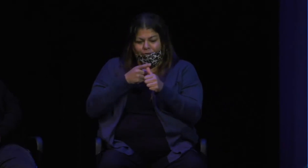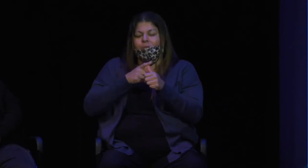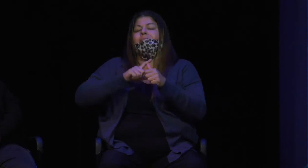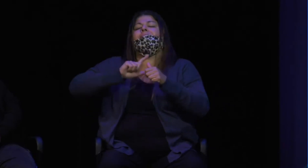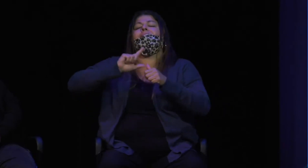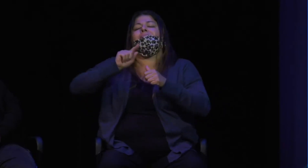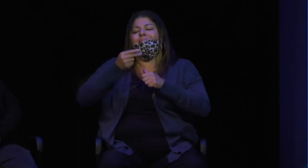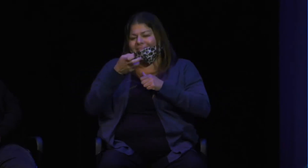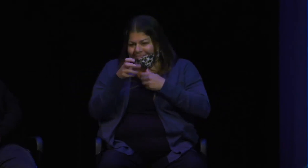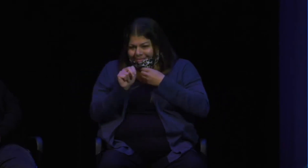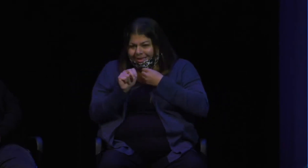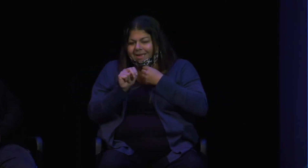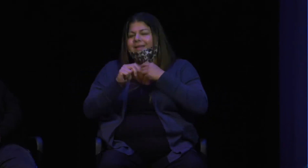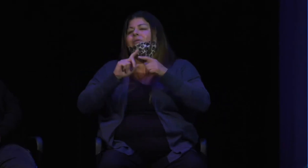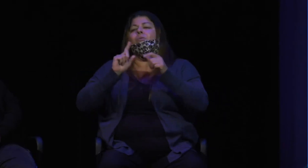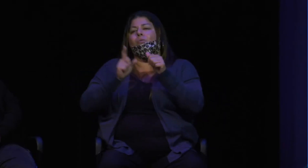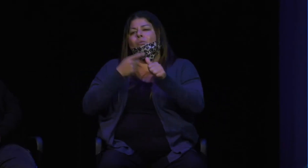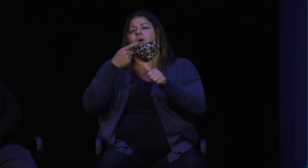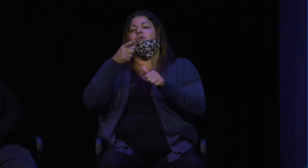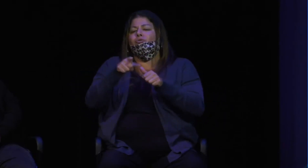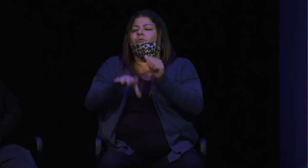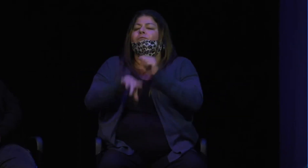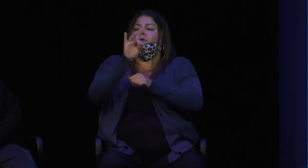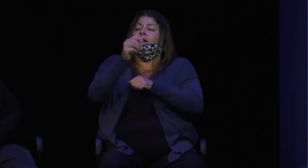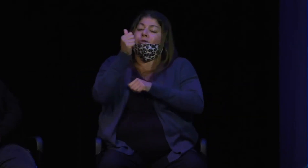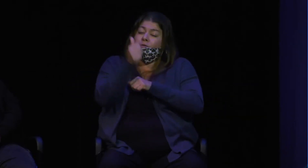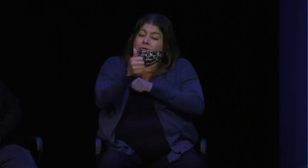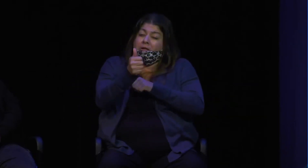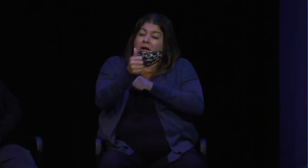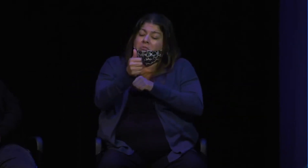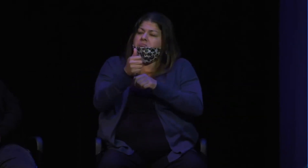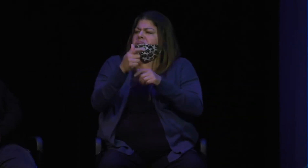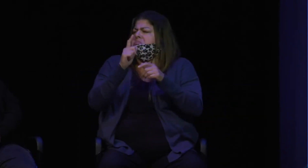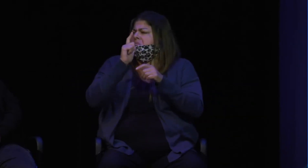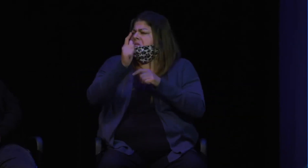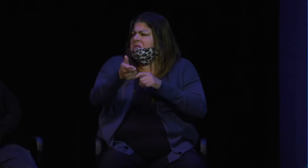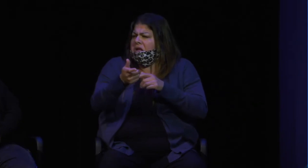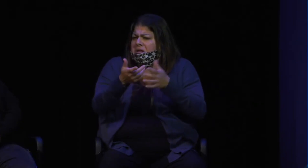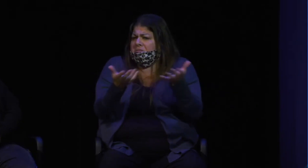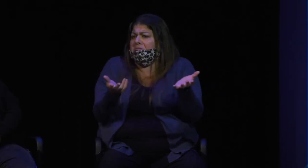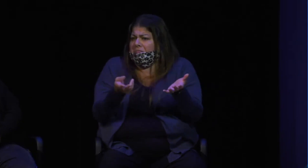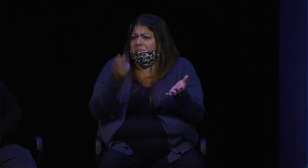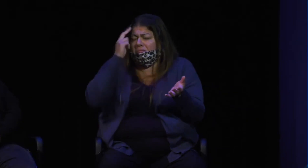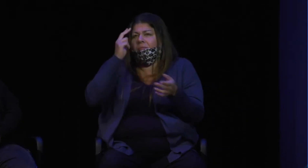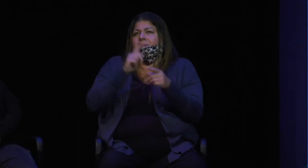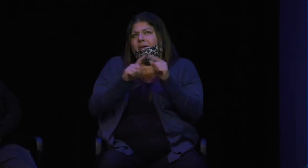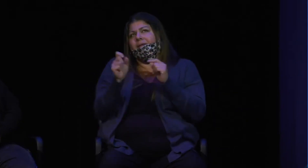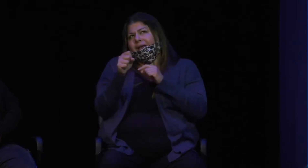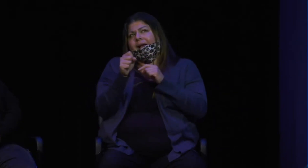in that realm and accepting himself for who he was.